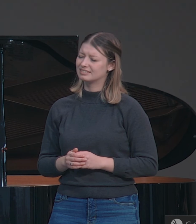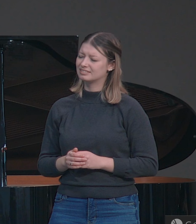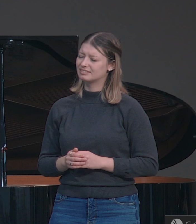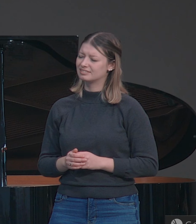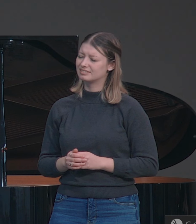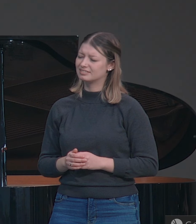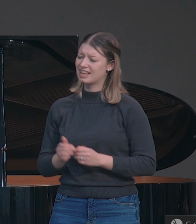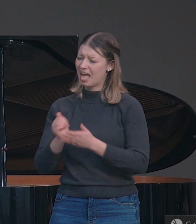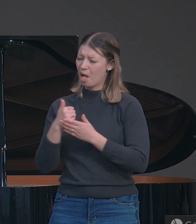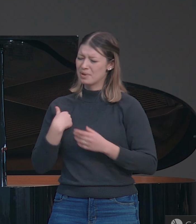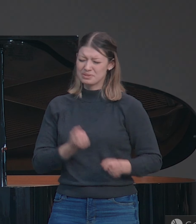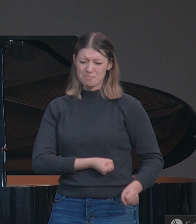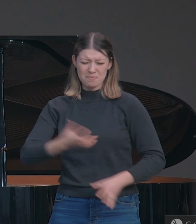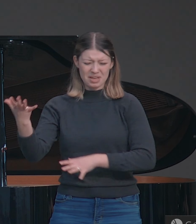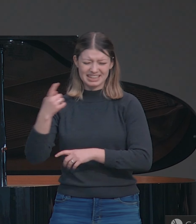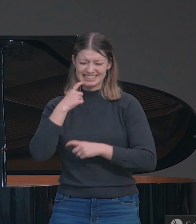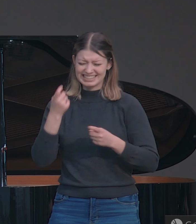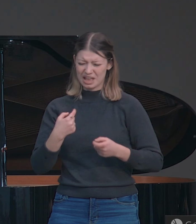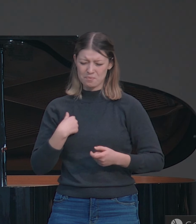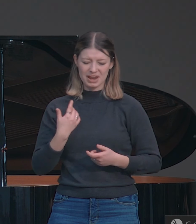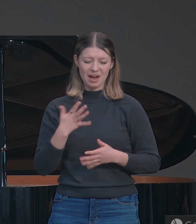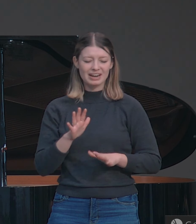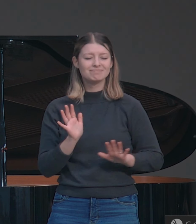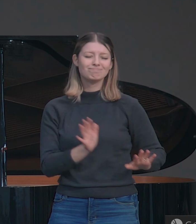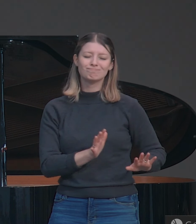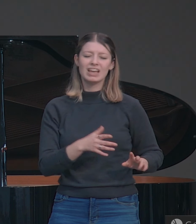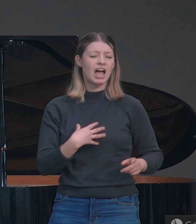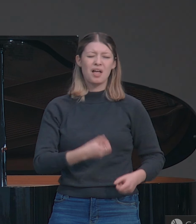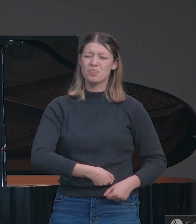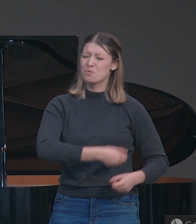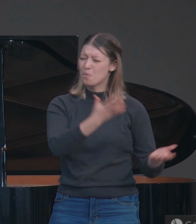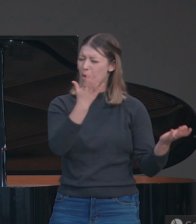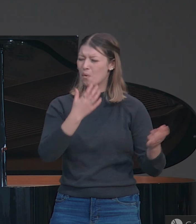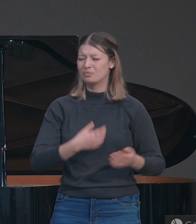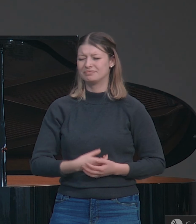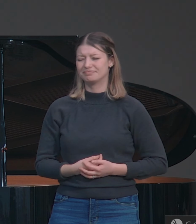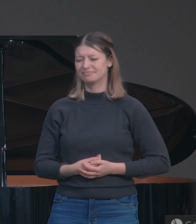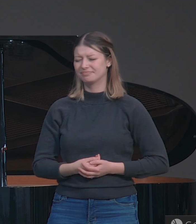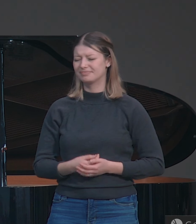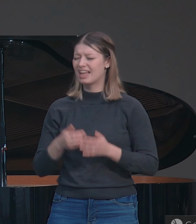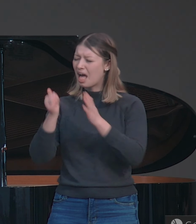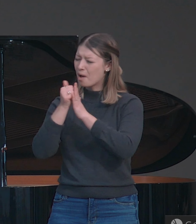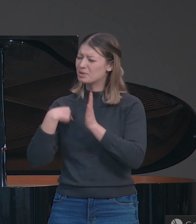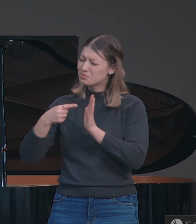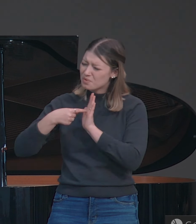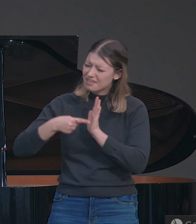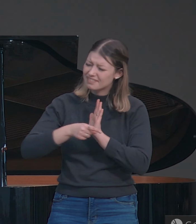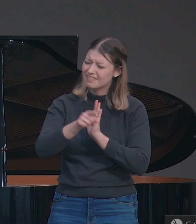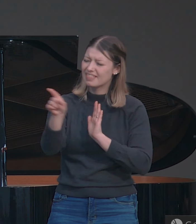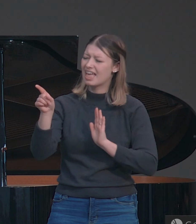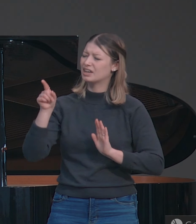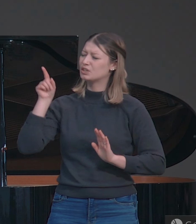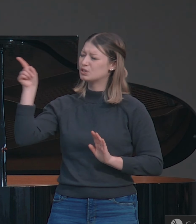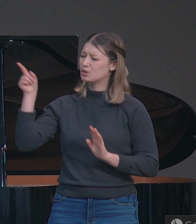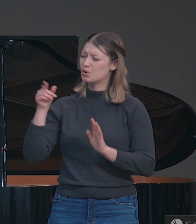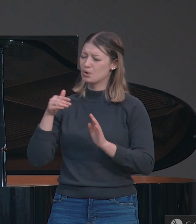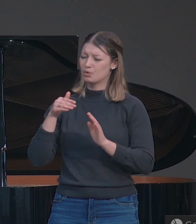tolerated for too long. And may we honor you and reflect you in the workplace and in the